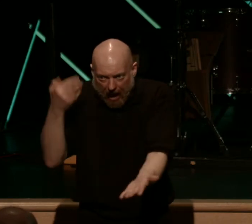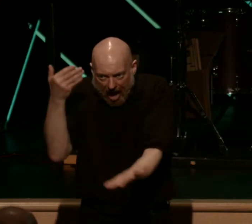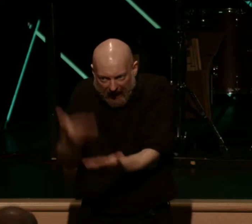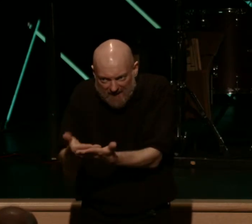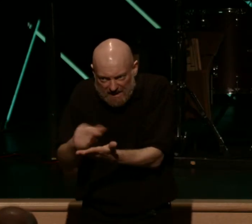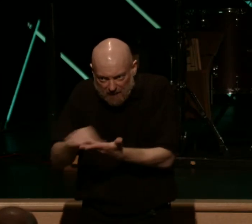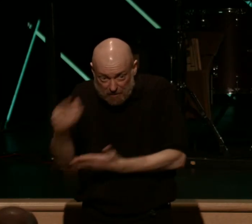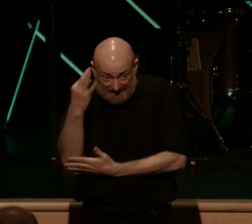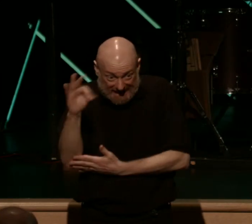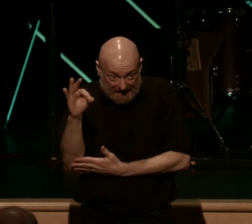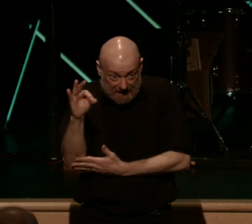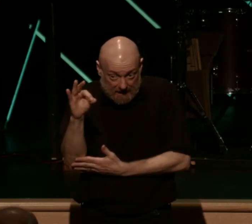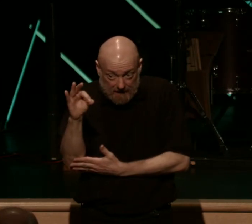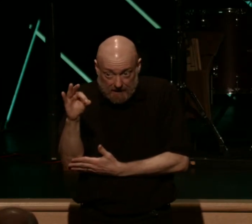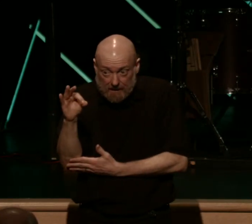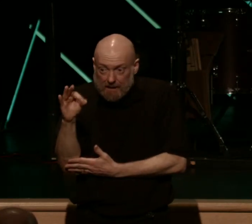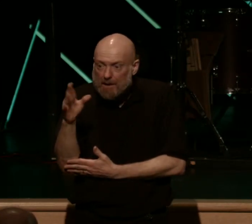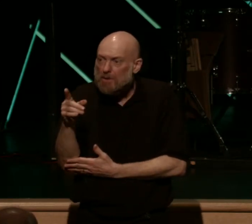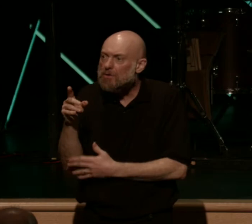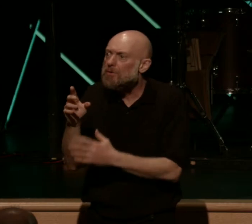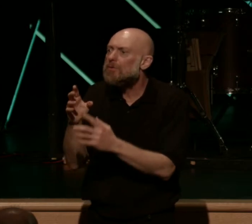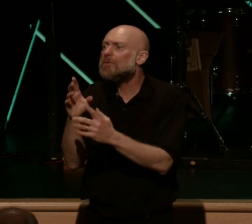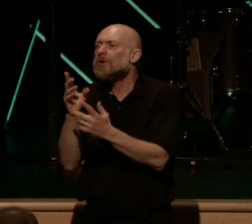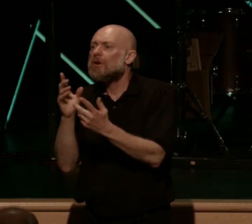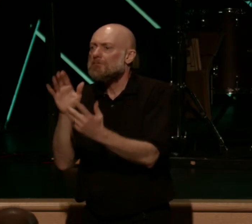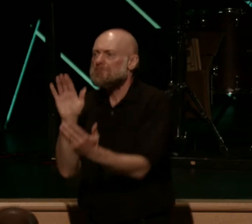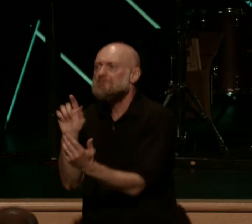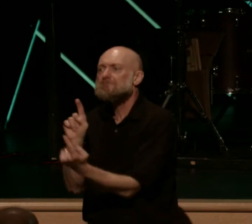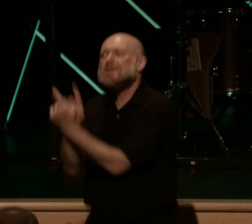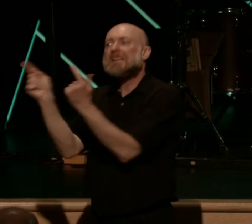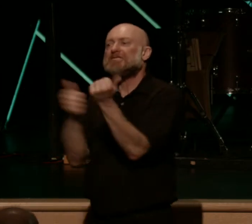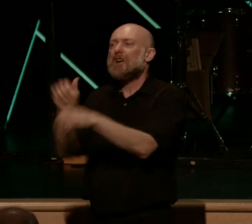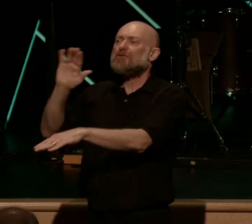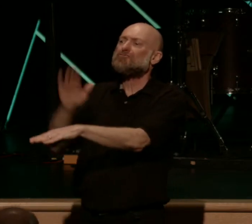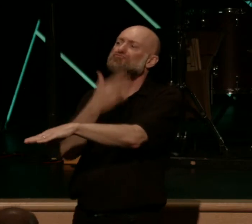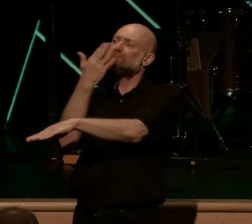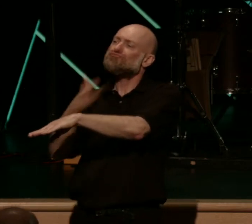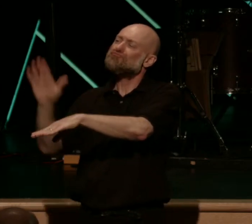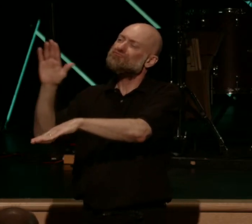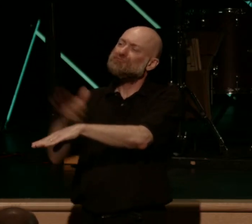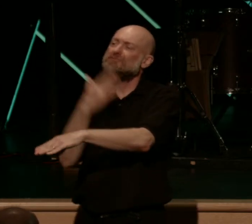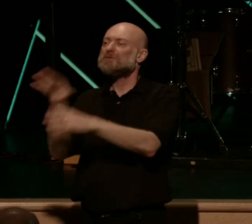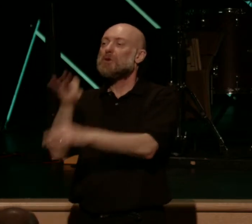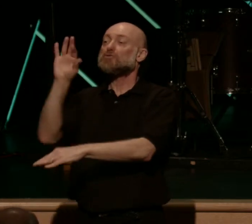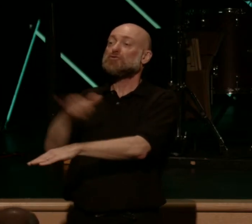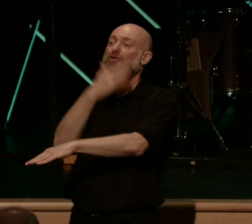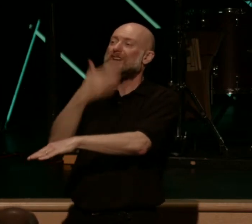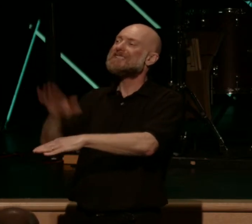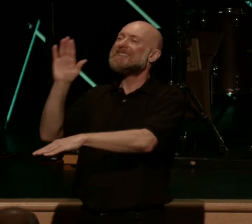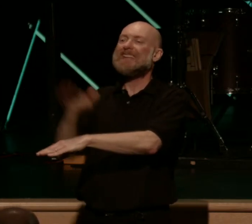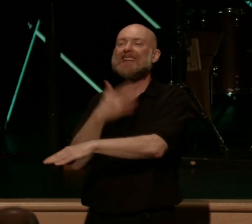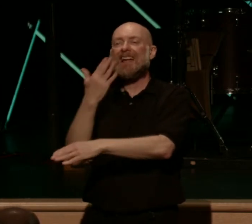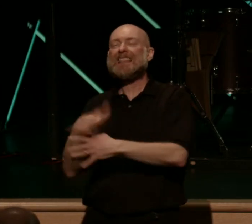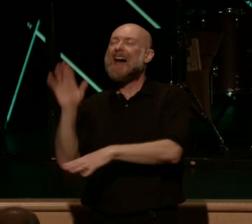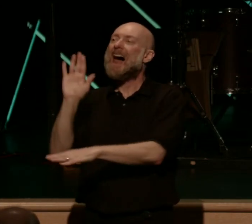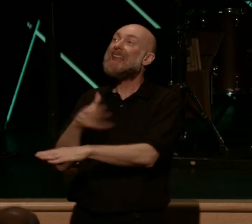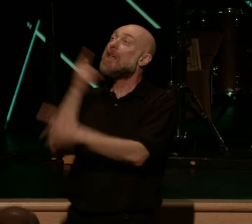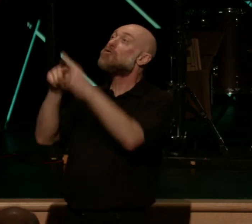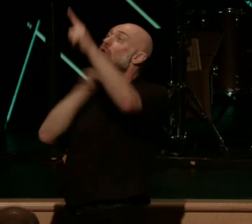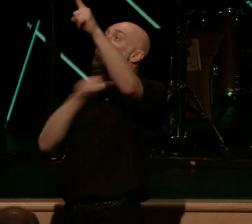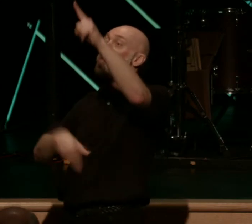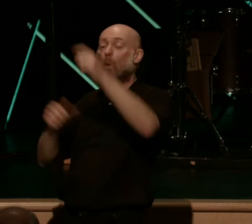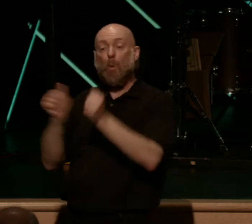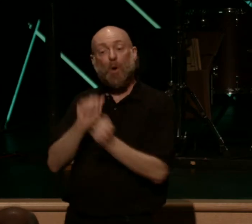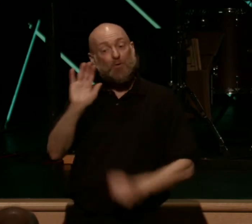Verse 19, addressing one another in psalms and hymns and spiritual songs, singing and making melody to the Lord